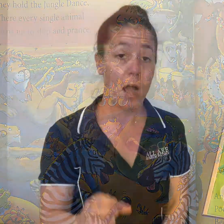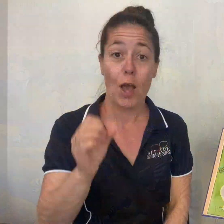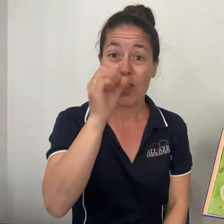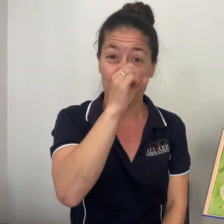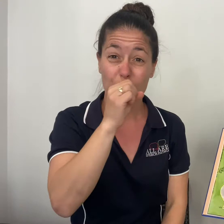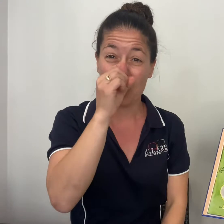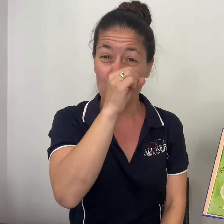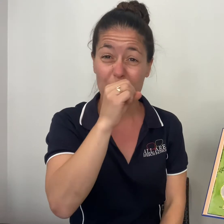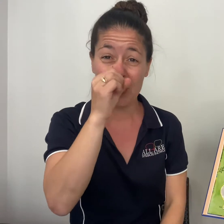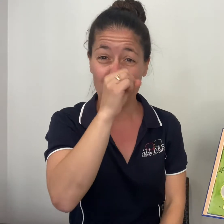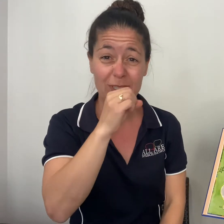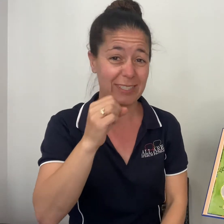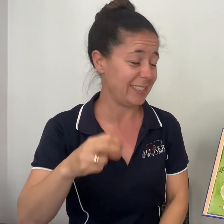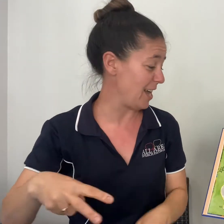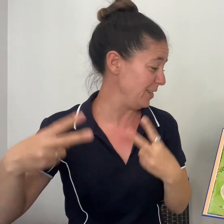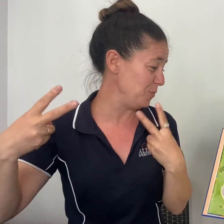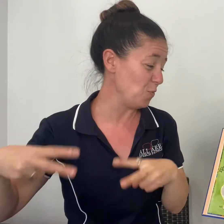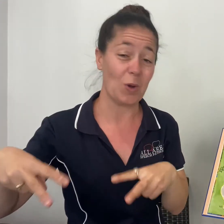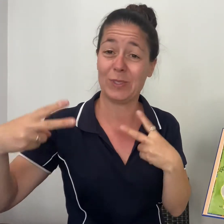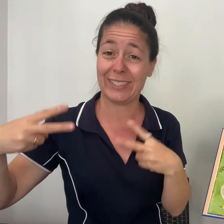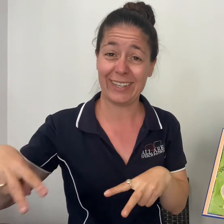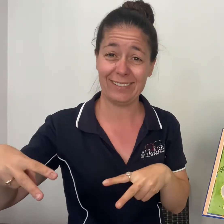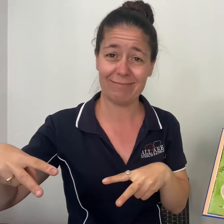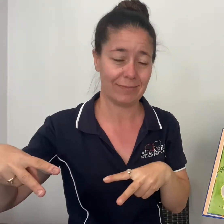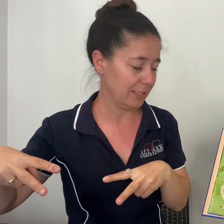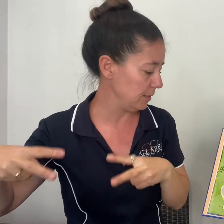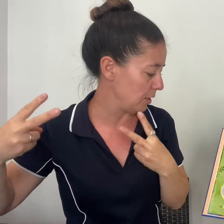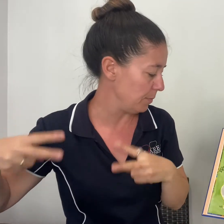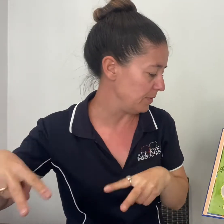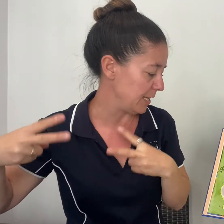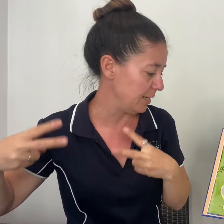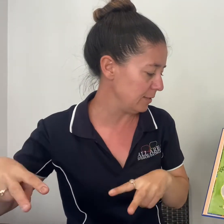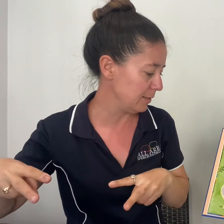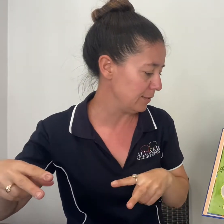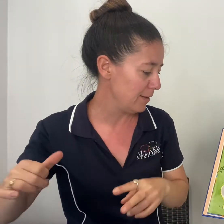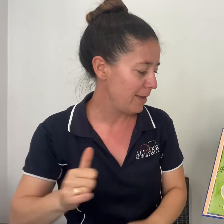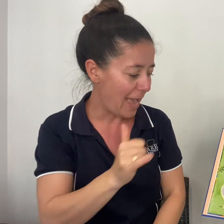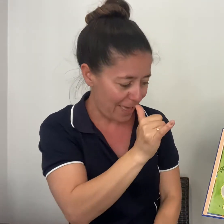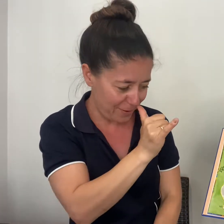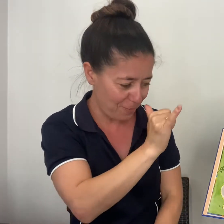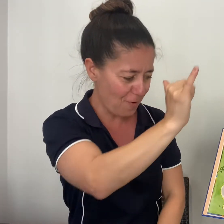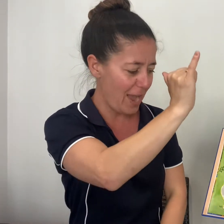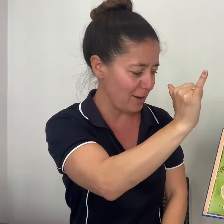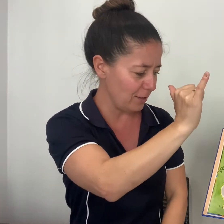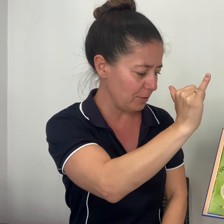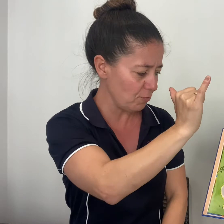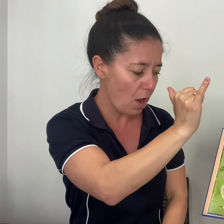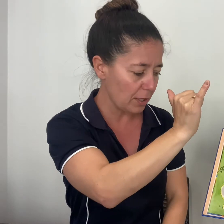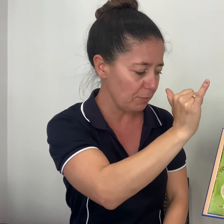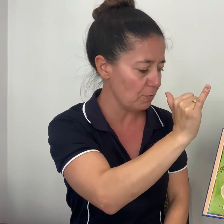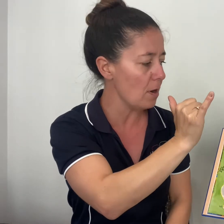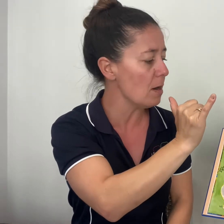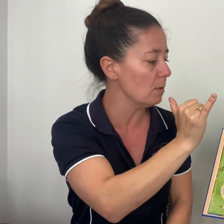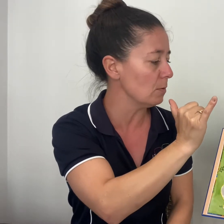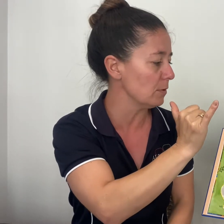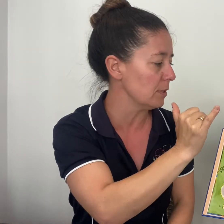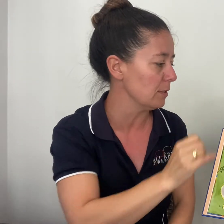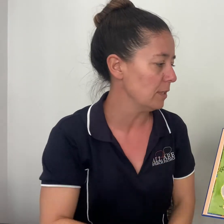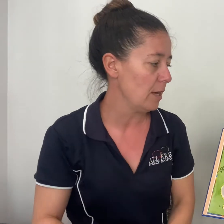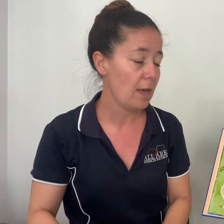The warthog started waltzing, that's a type of dance, and the rhinos rock and rolled.